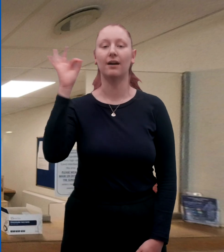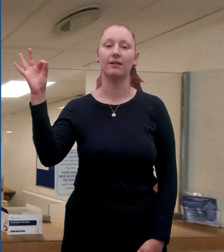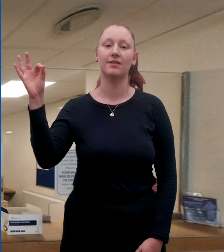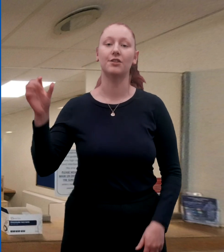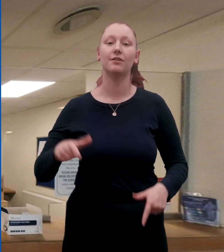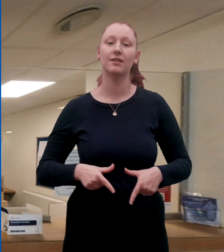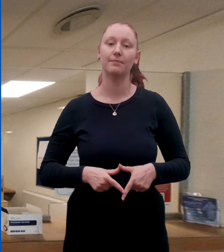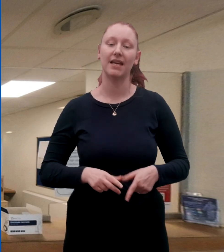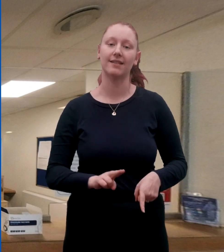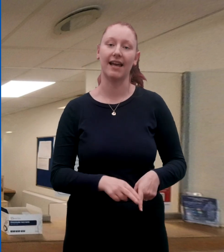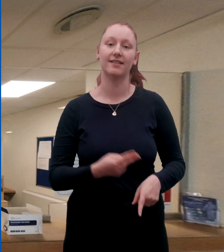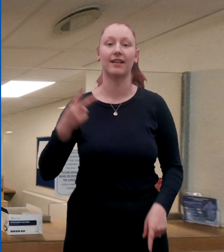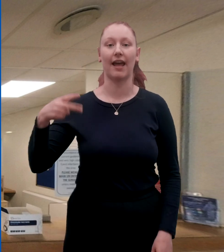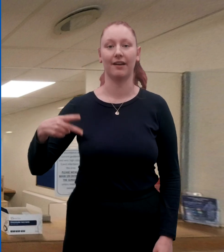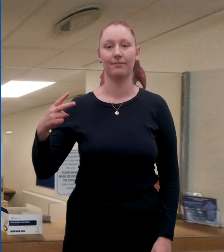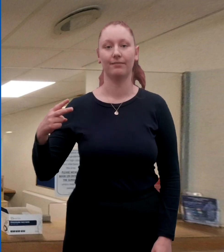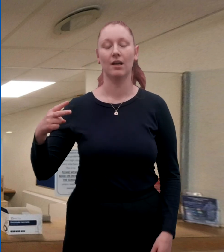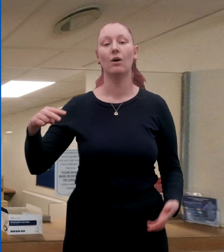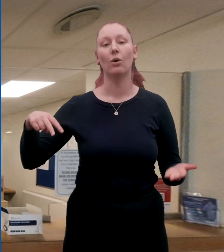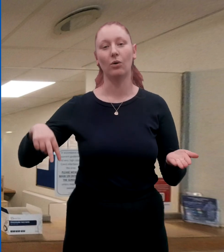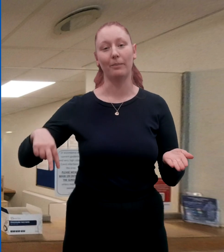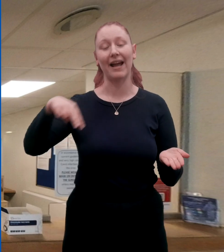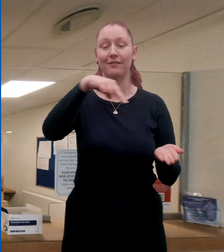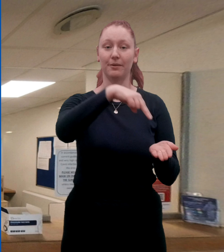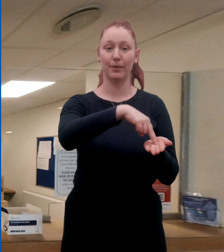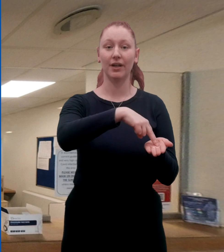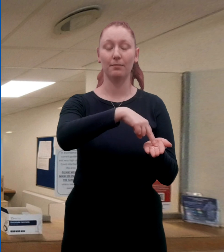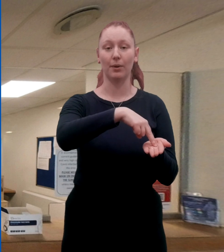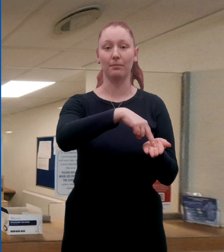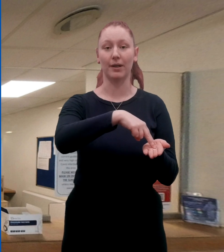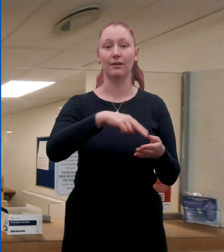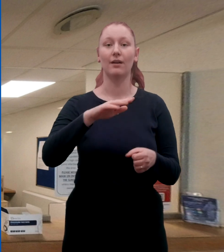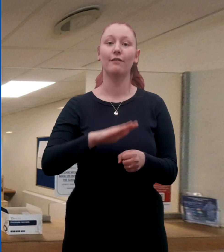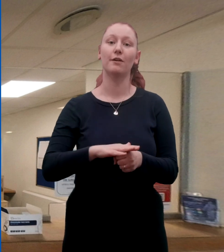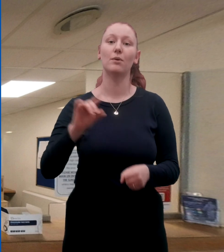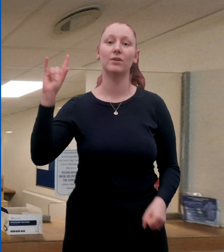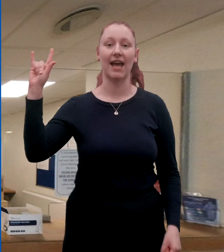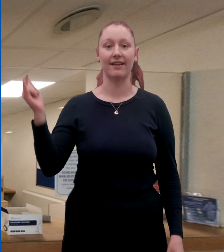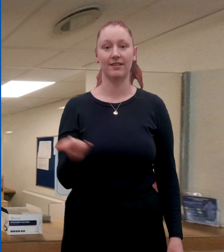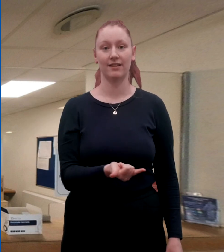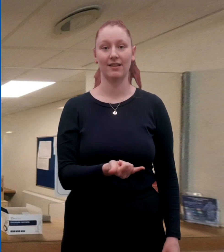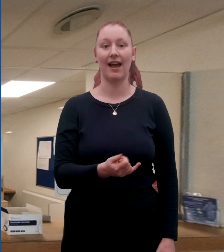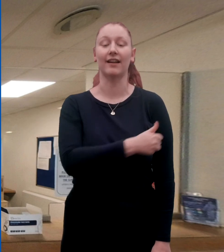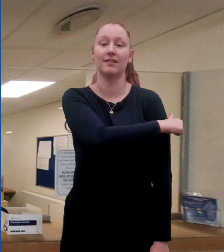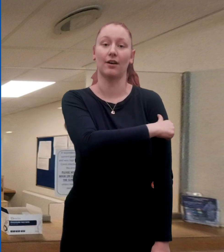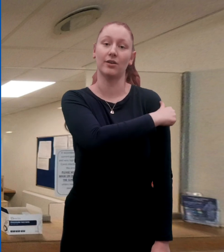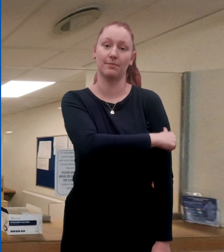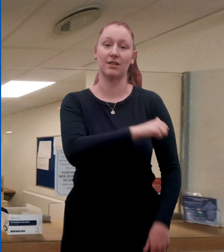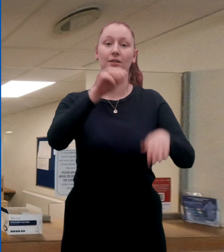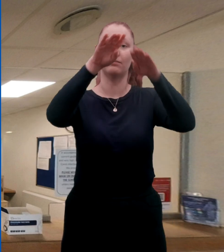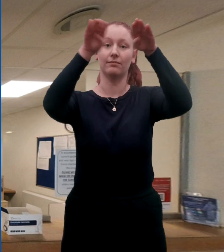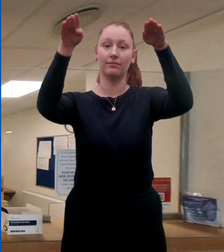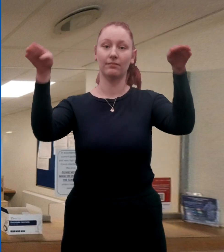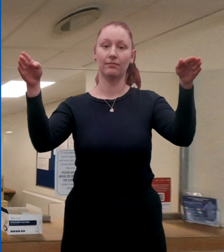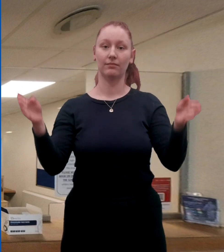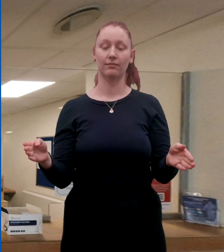will be asked to do the smear test again, or might have to book an appointment for more tests at the